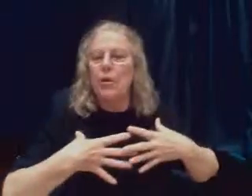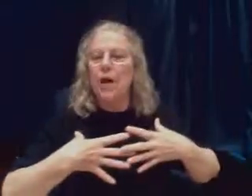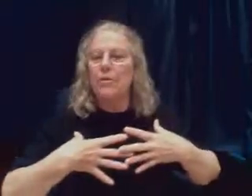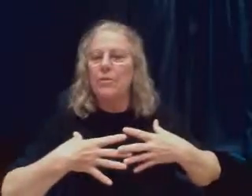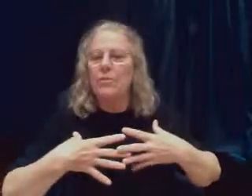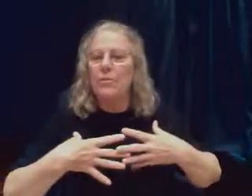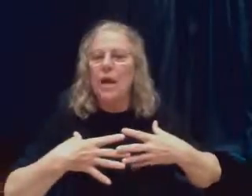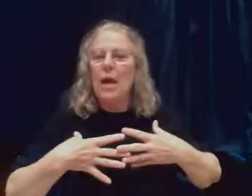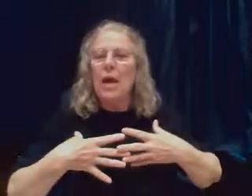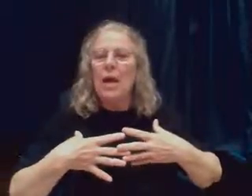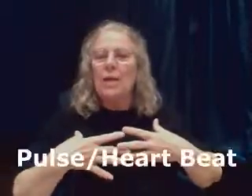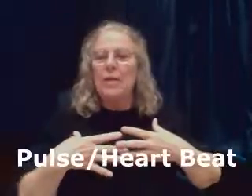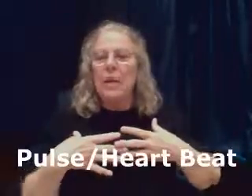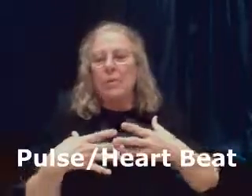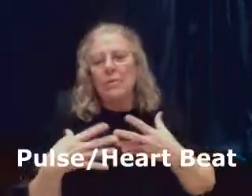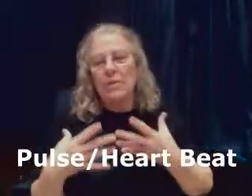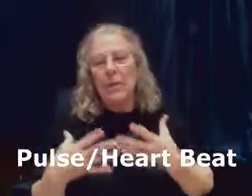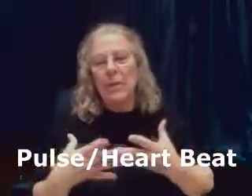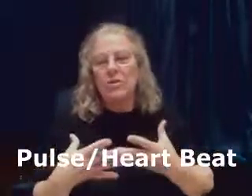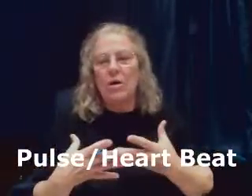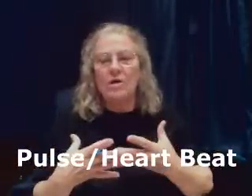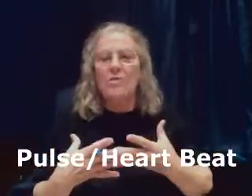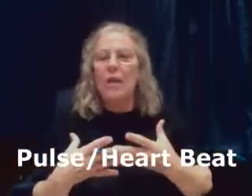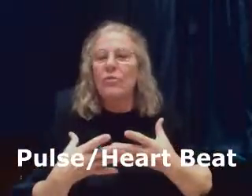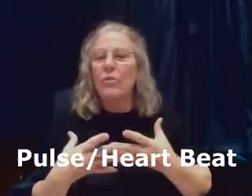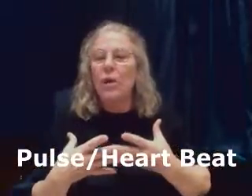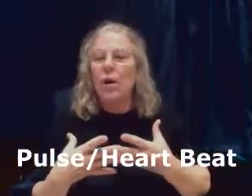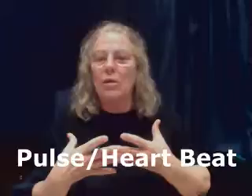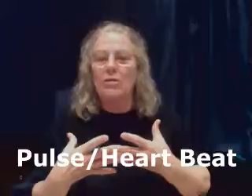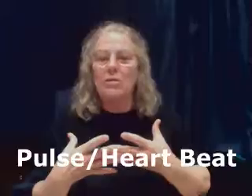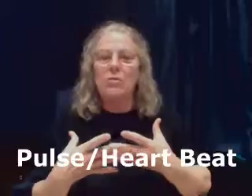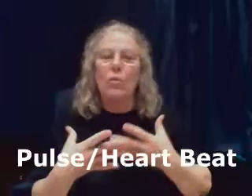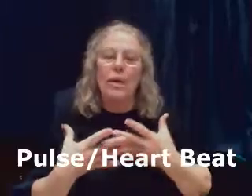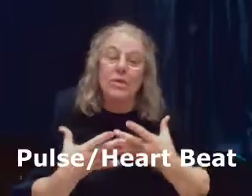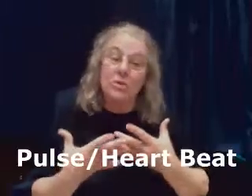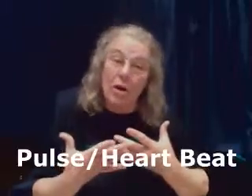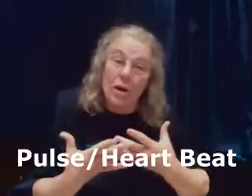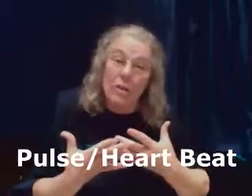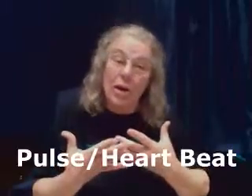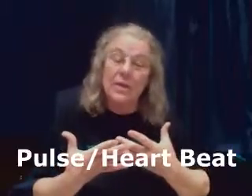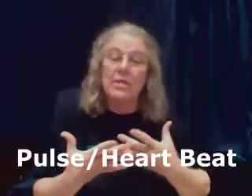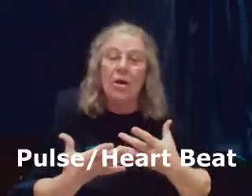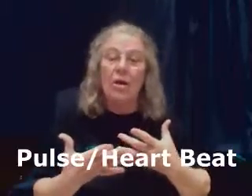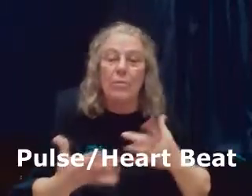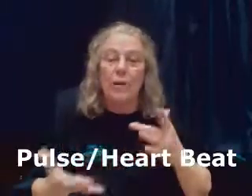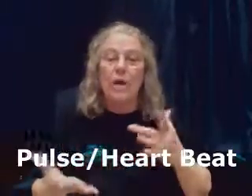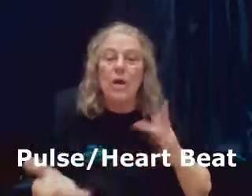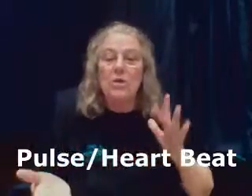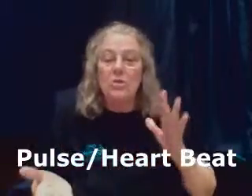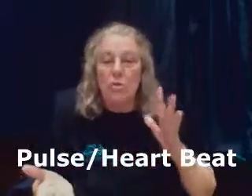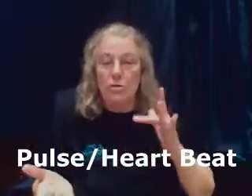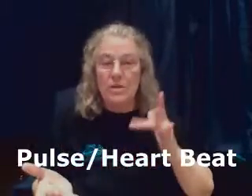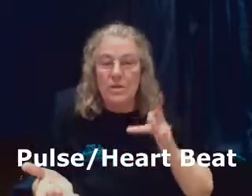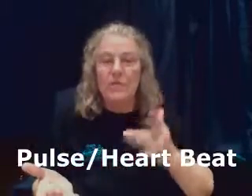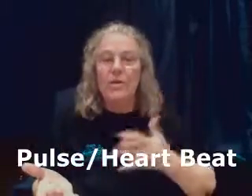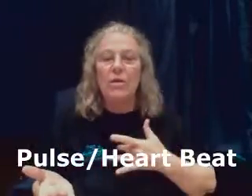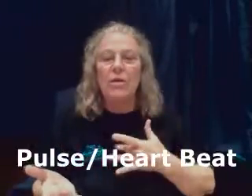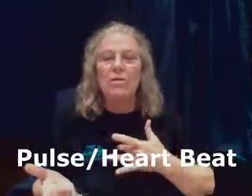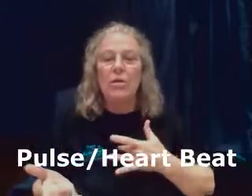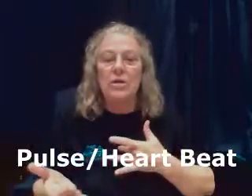Breath. Now, it talks about the pulse. What it's talking about is a heartbeat. So your center finger is going to